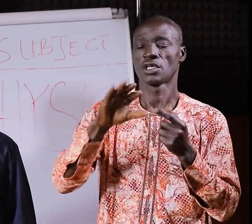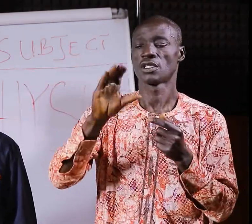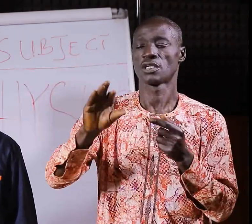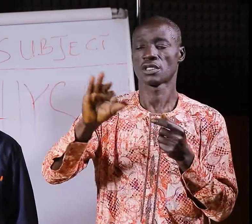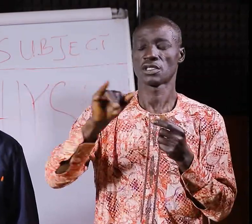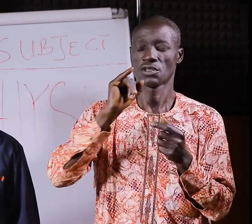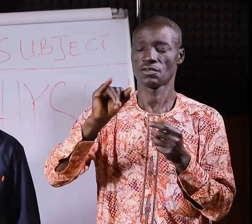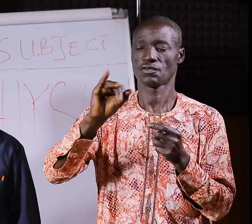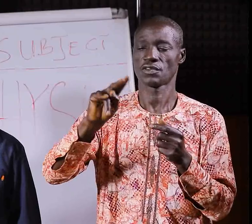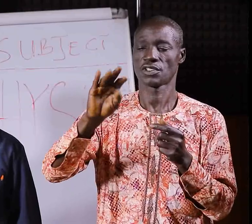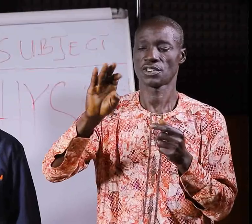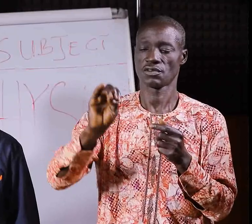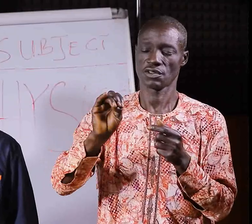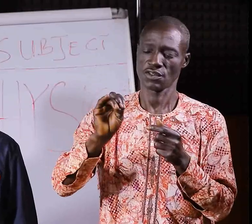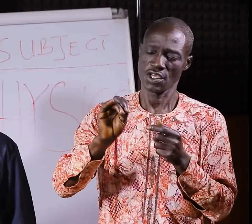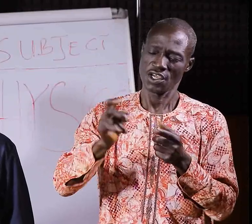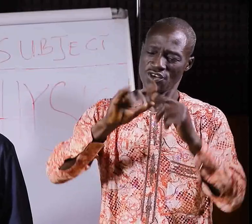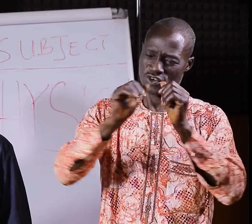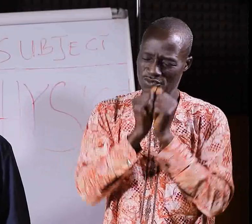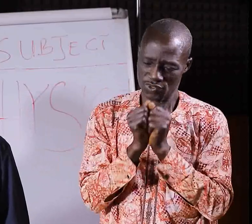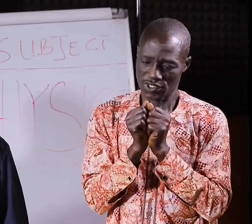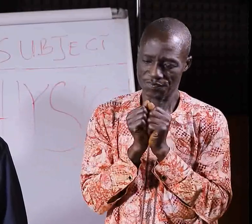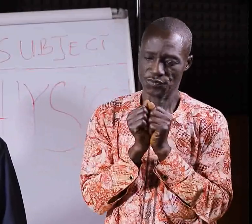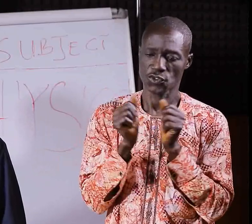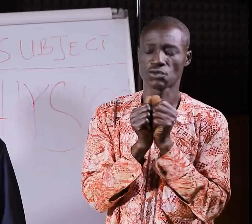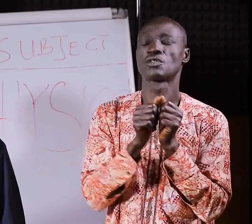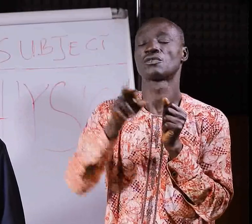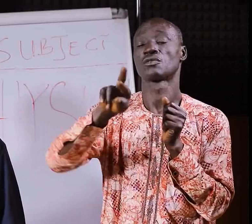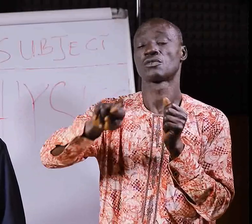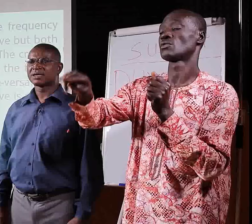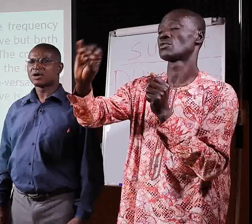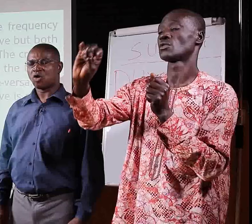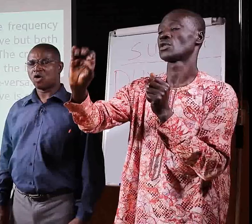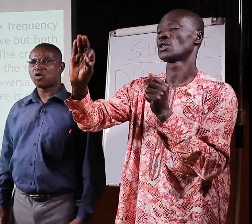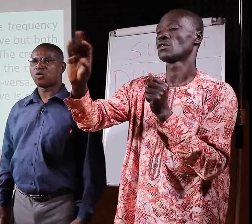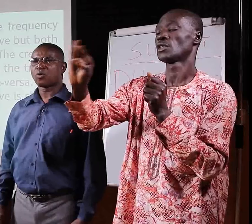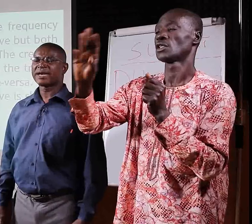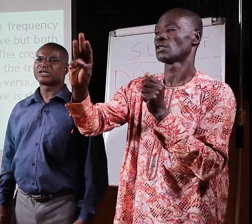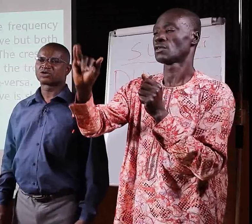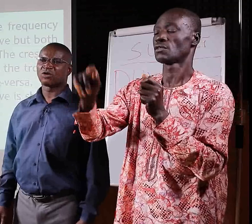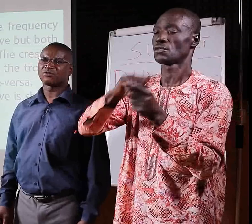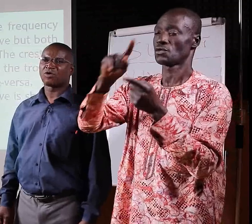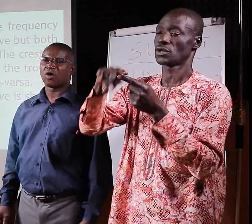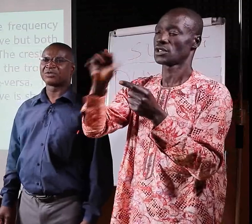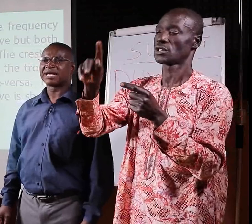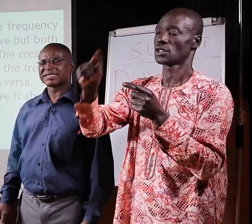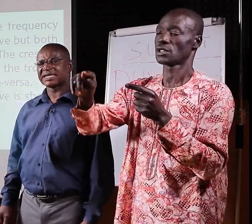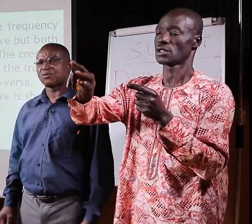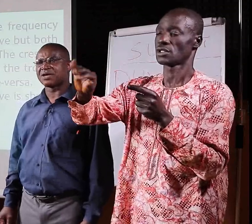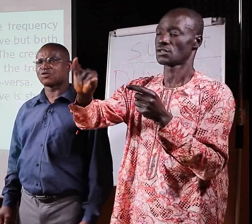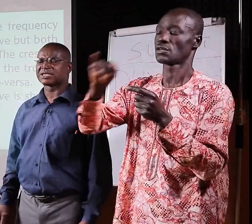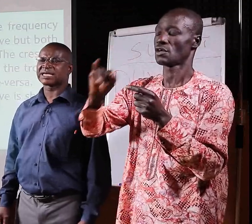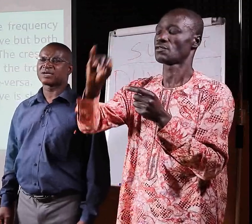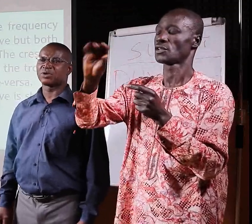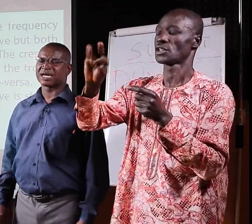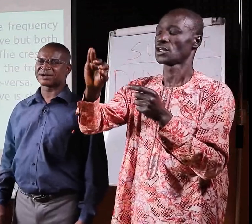of the incident wave coincide with the trough of the reflected wave, or when the trough of the incident